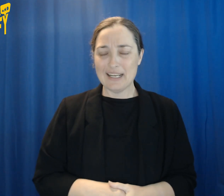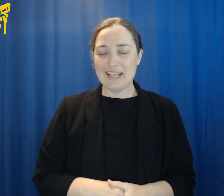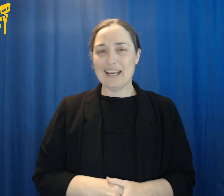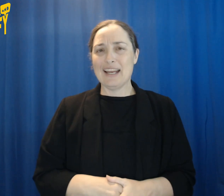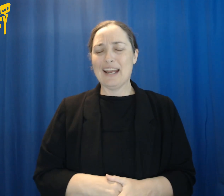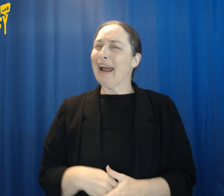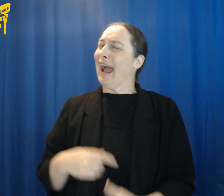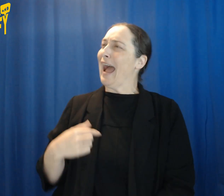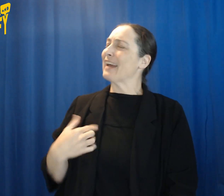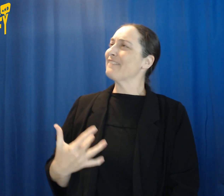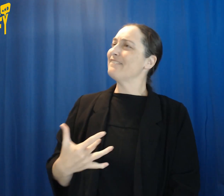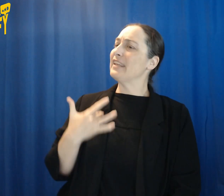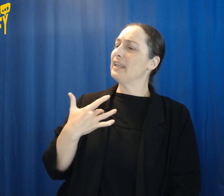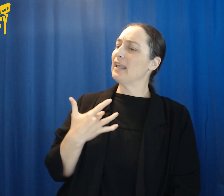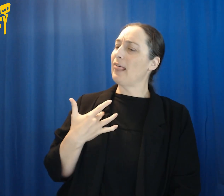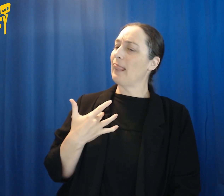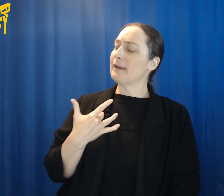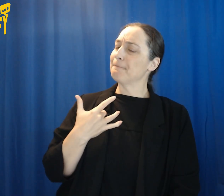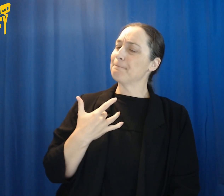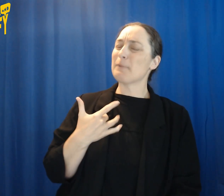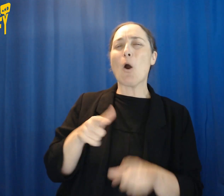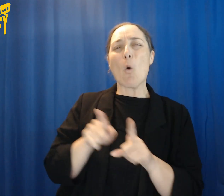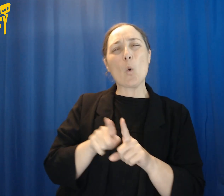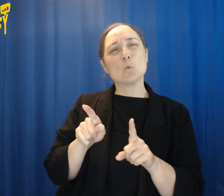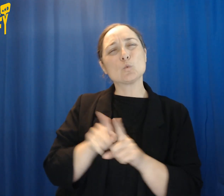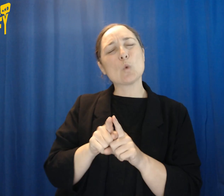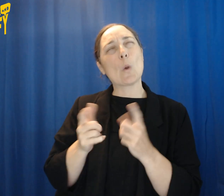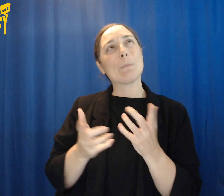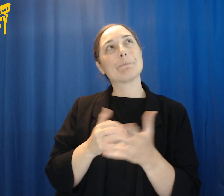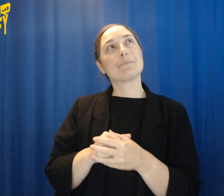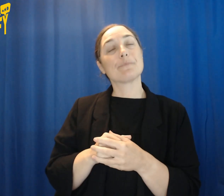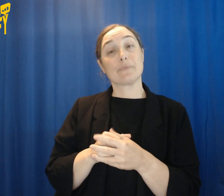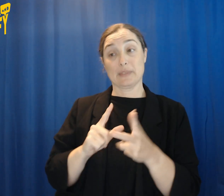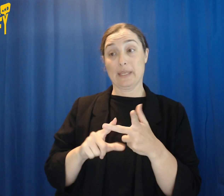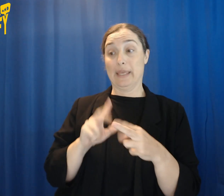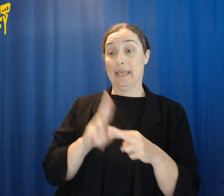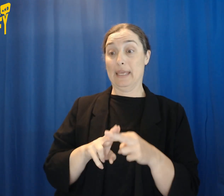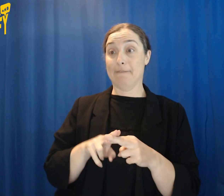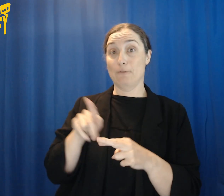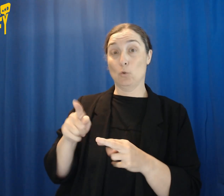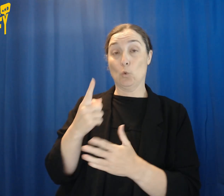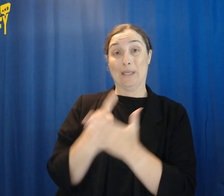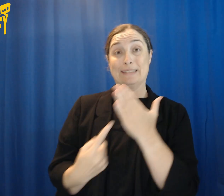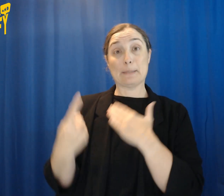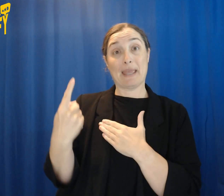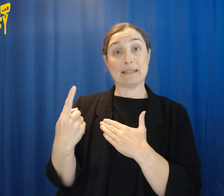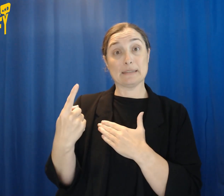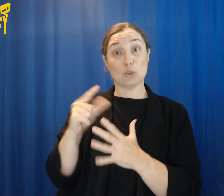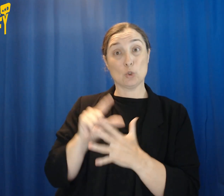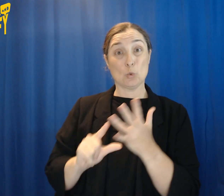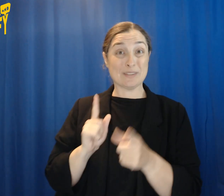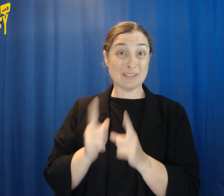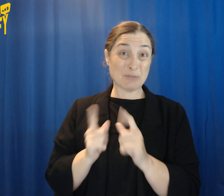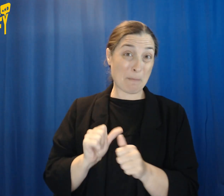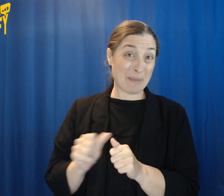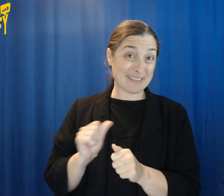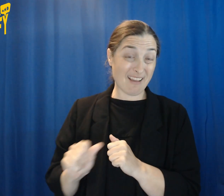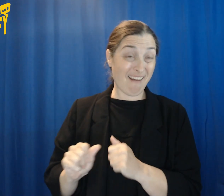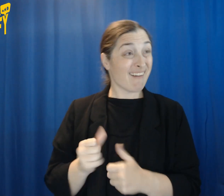a deeper lesson that, like, if you do things independently, sometimes they work out better. Yes, exactly. And the